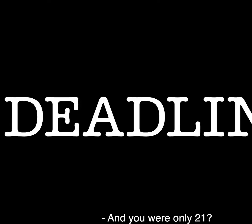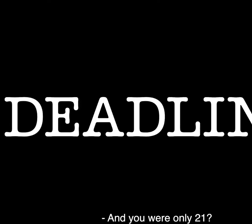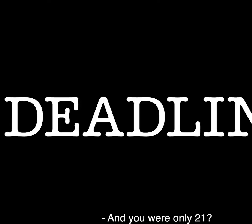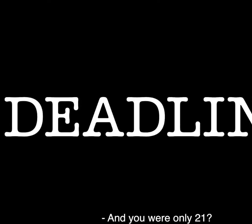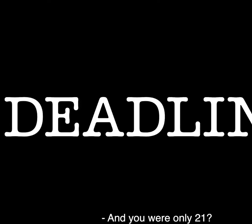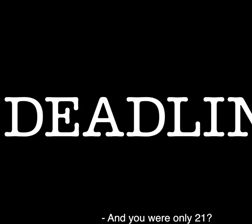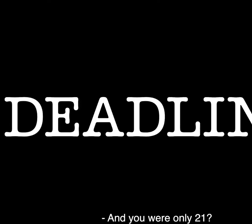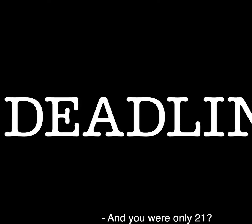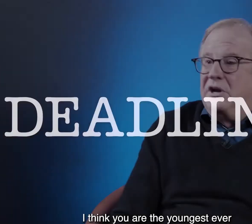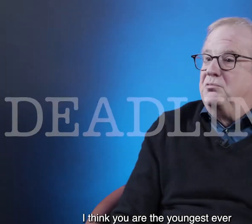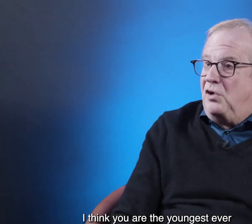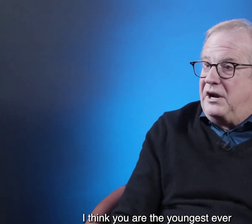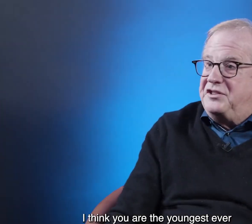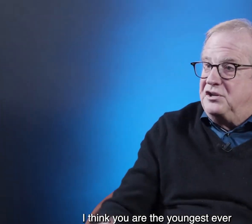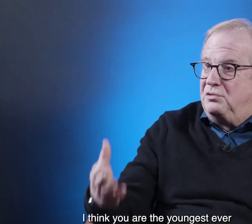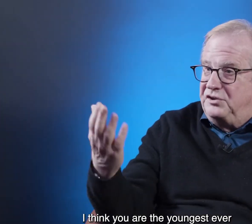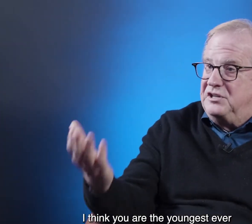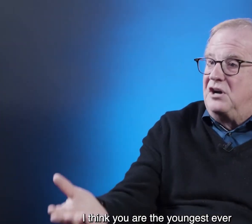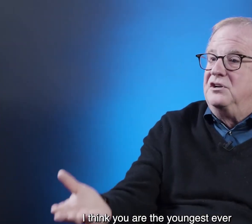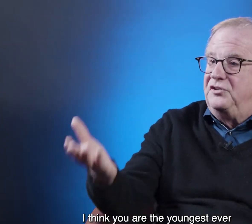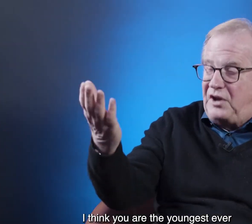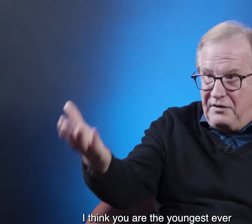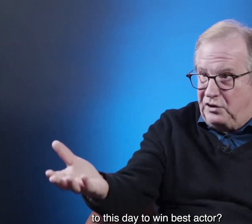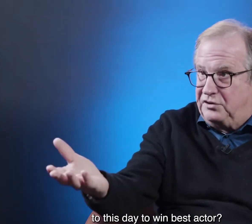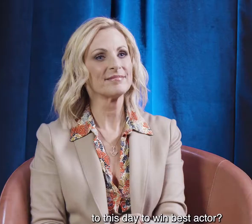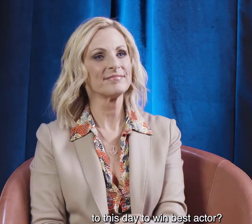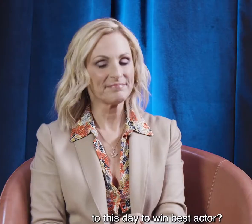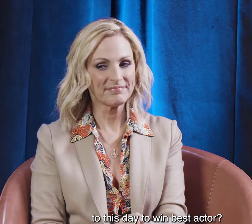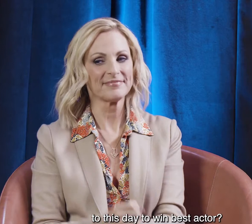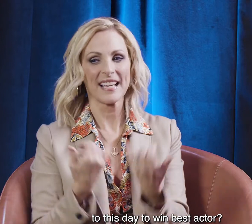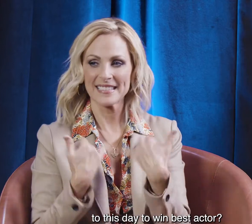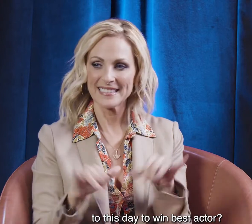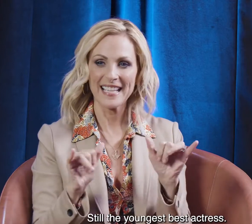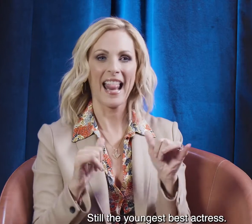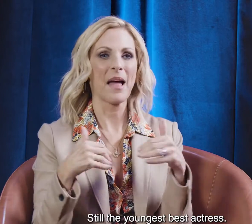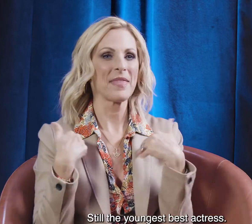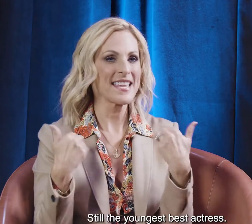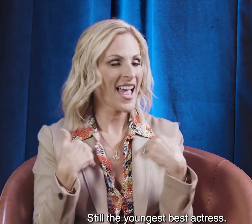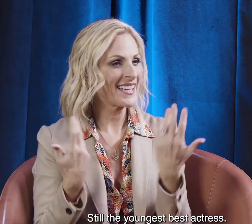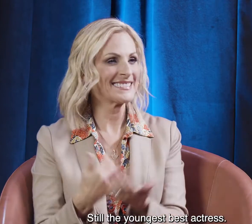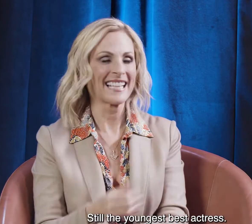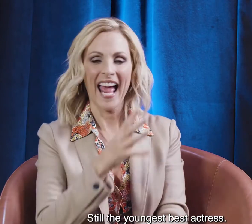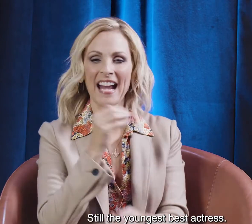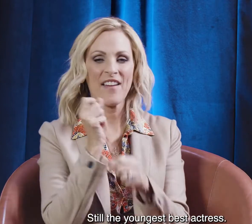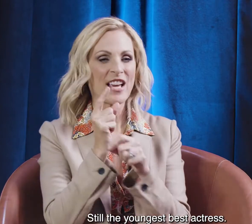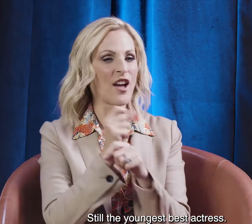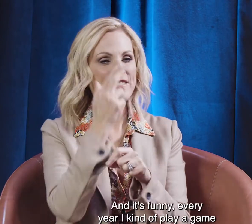And you were only 21. I think you are the youngest ever to this day to win Best Actress. Still the youngest Best Actress